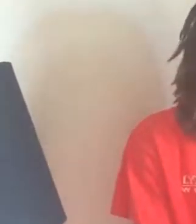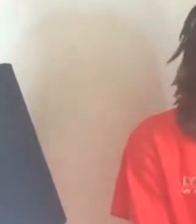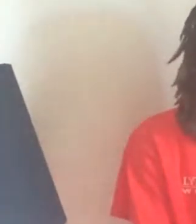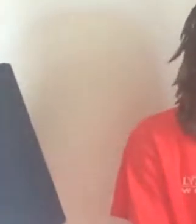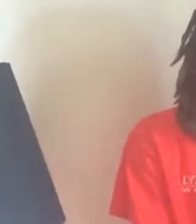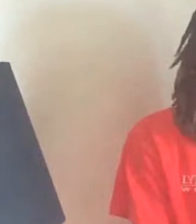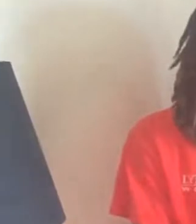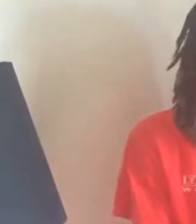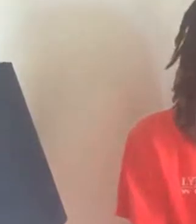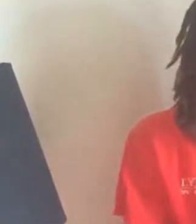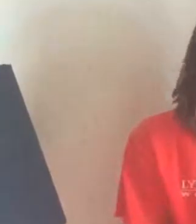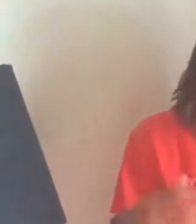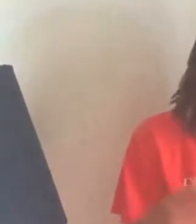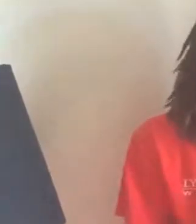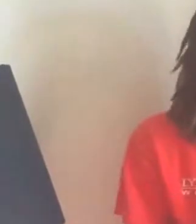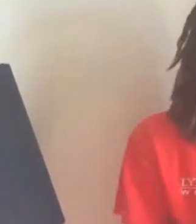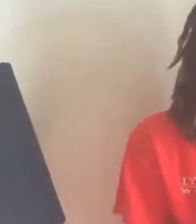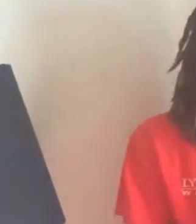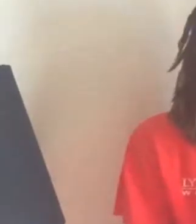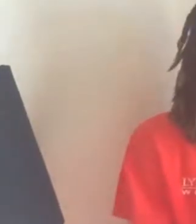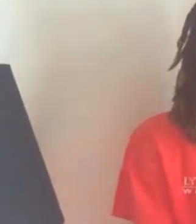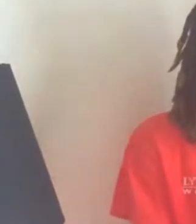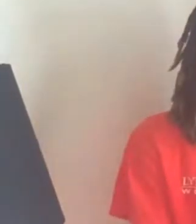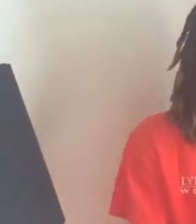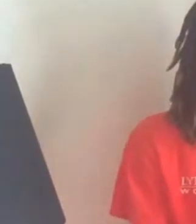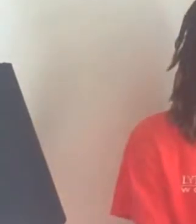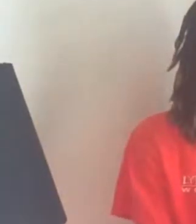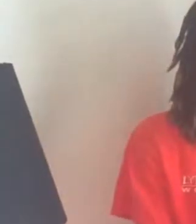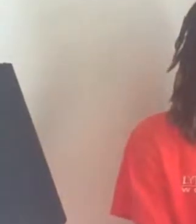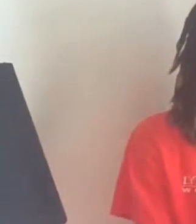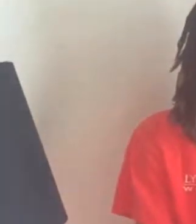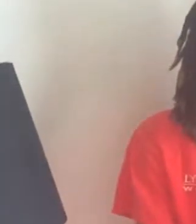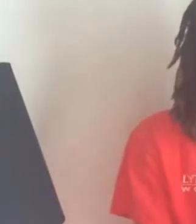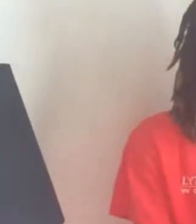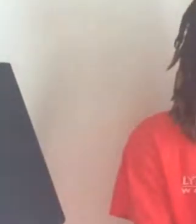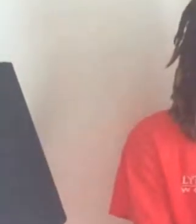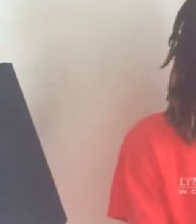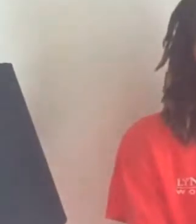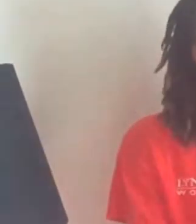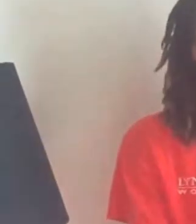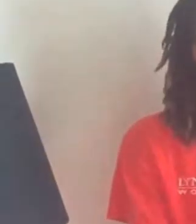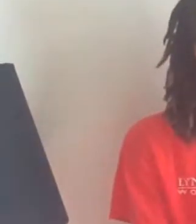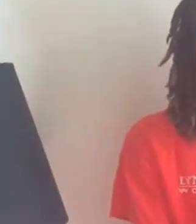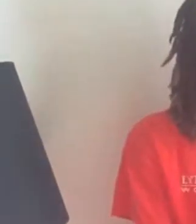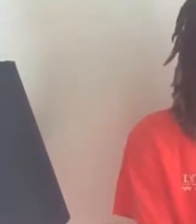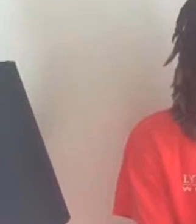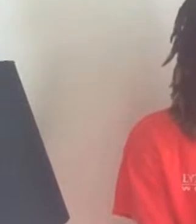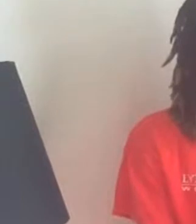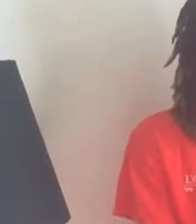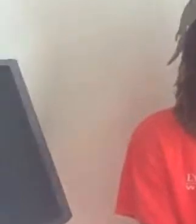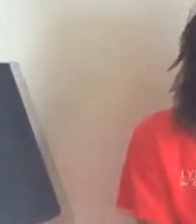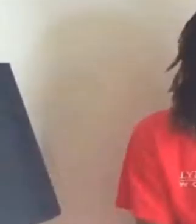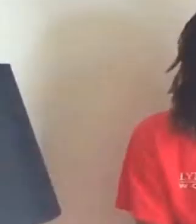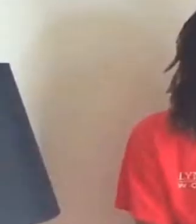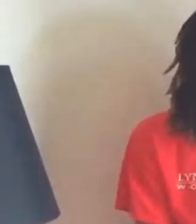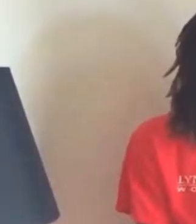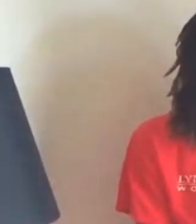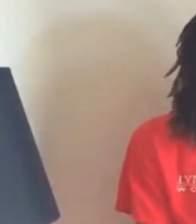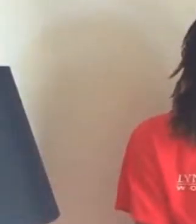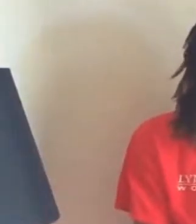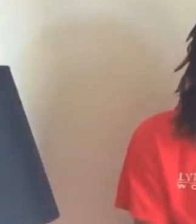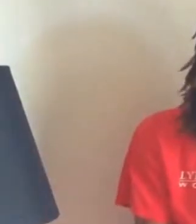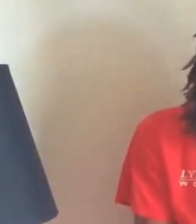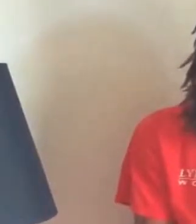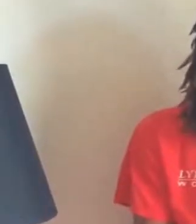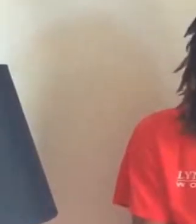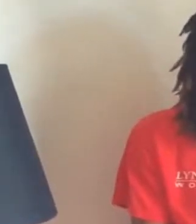athletics, academics, art, music, anything, whatever you're doing, always work hard to get to where you want to go. Even though people always